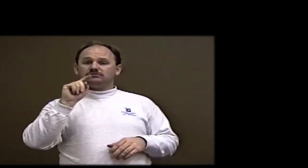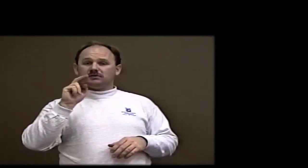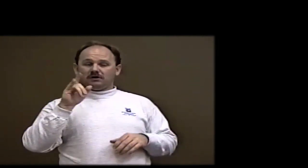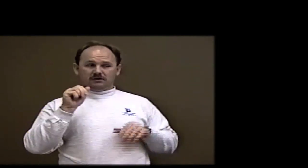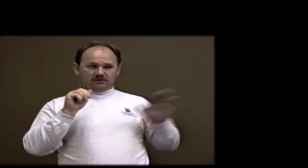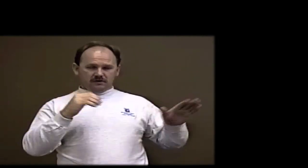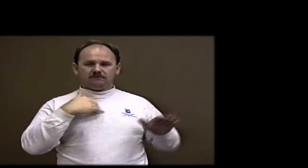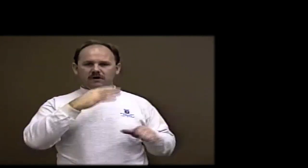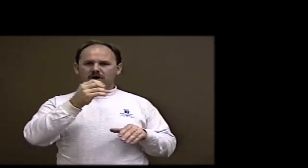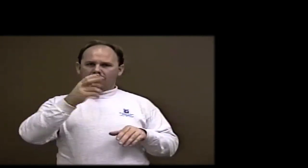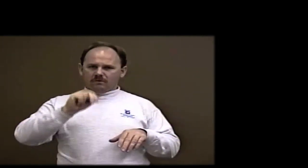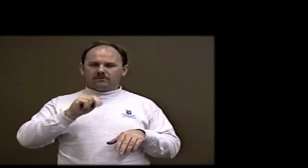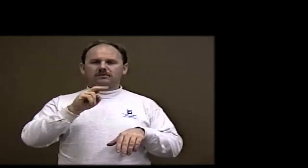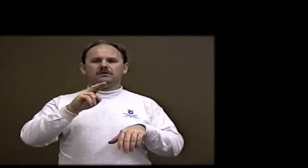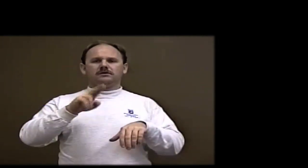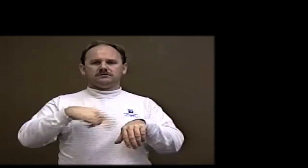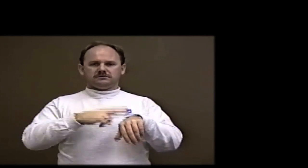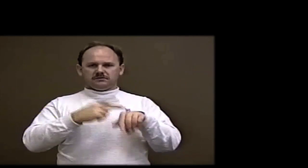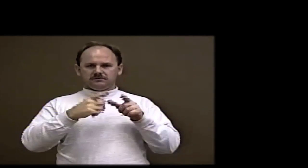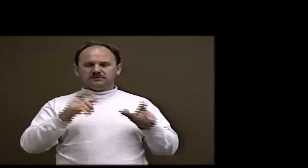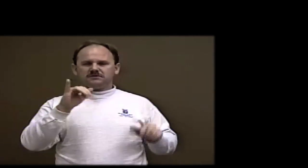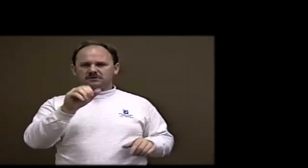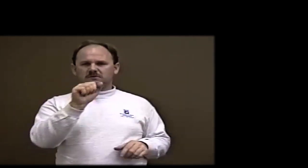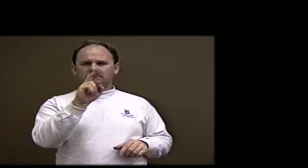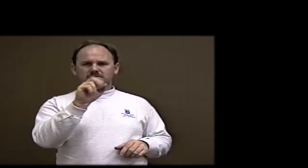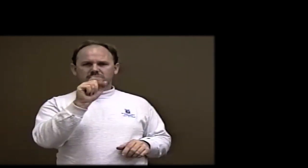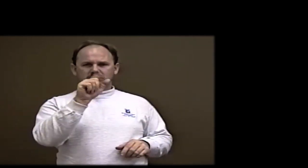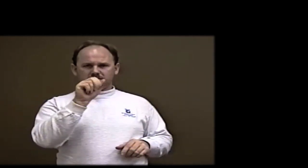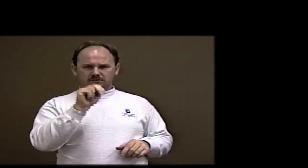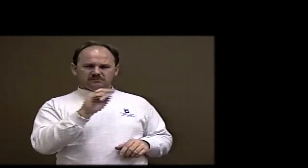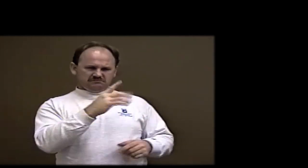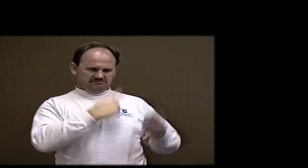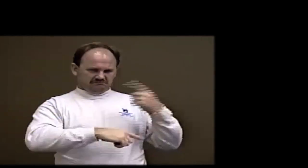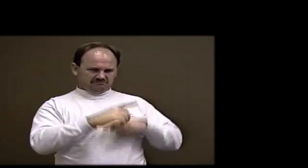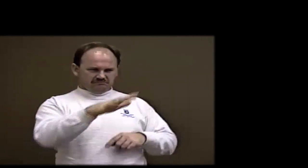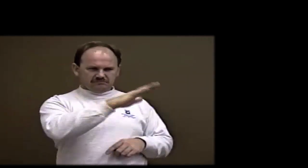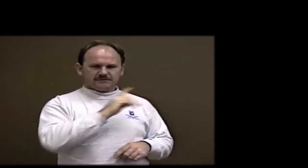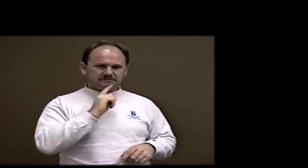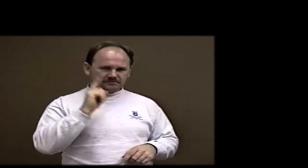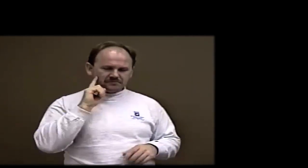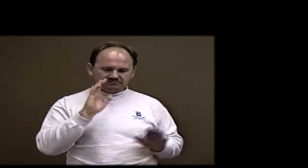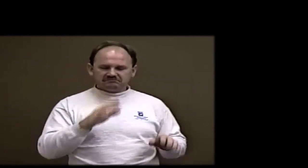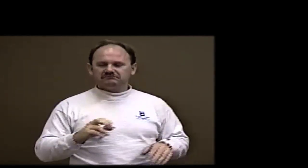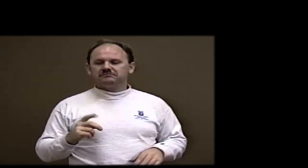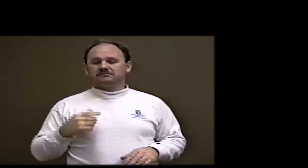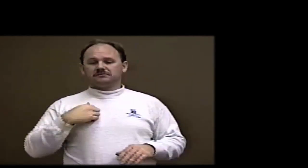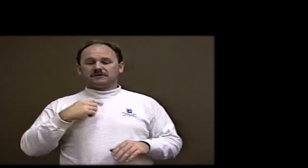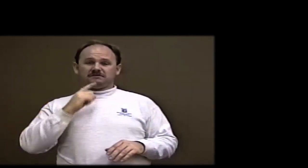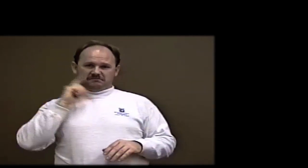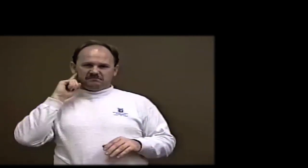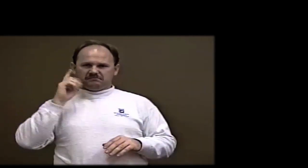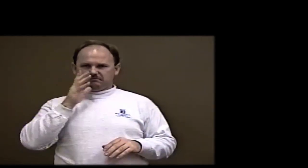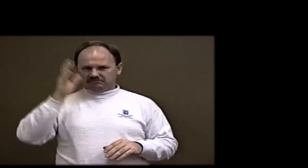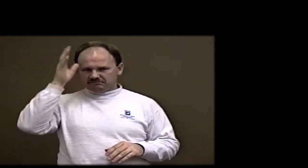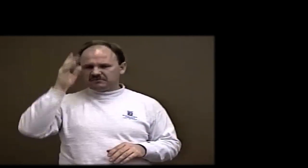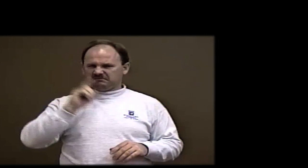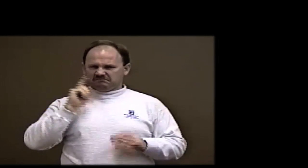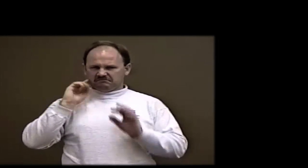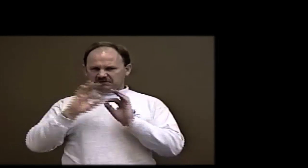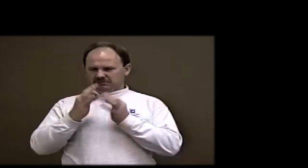To fully answer your question, you should know that I am from Australia. In Australia, our signed language is called Auslan.